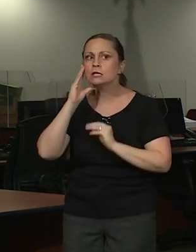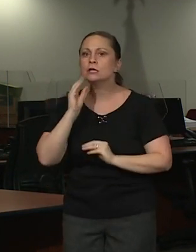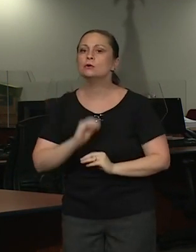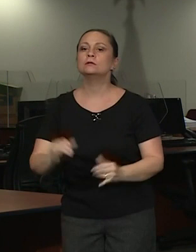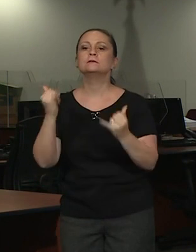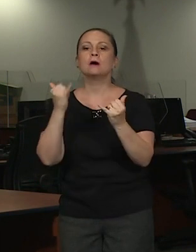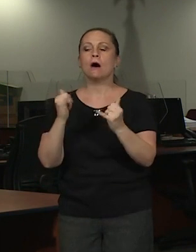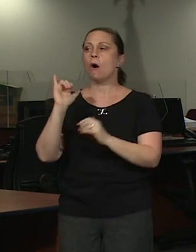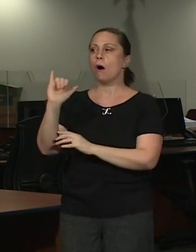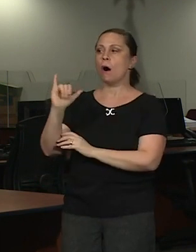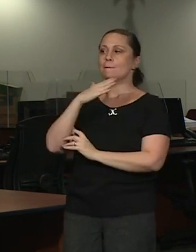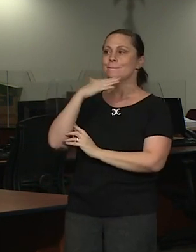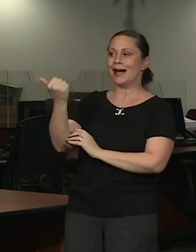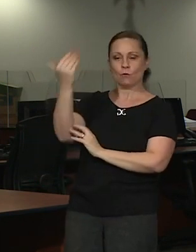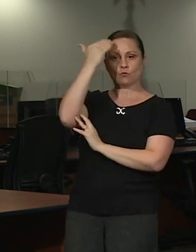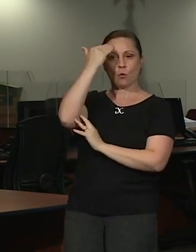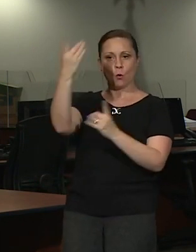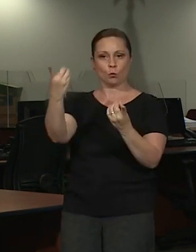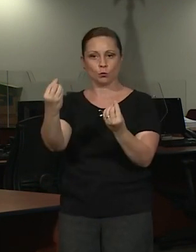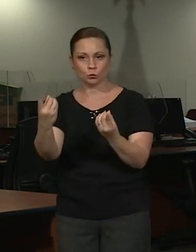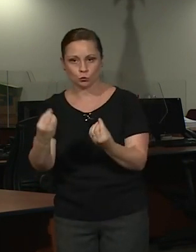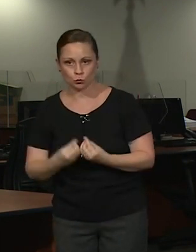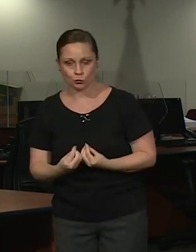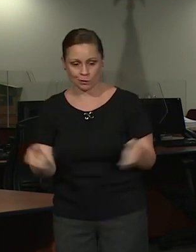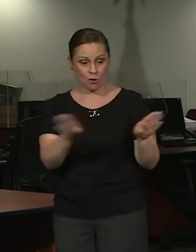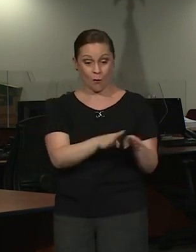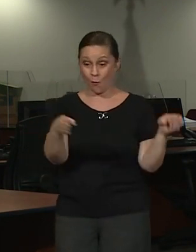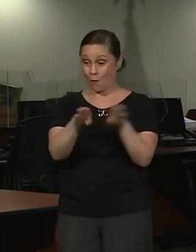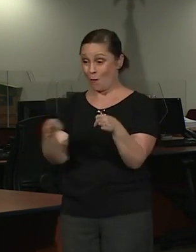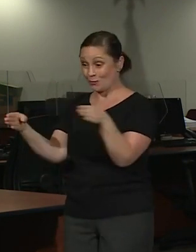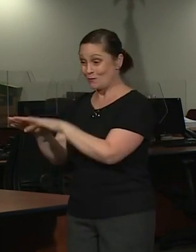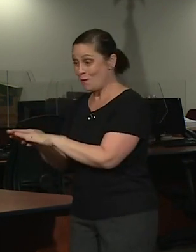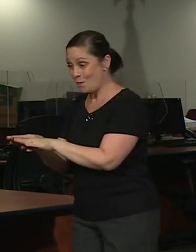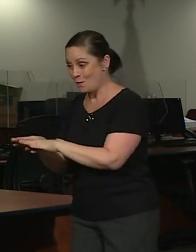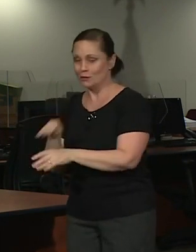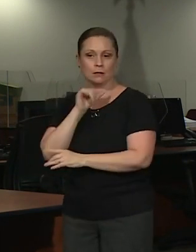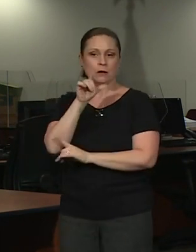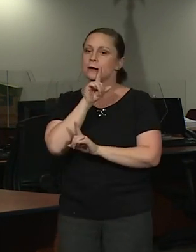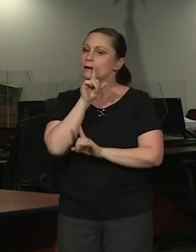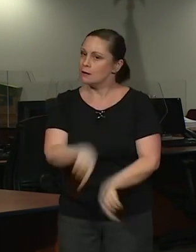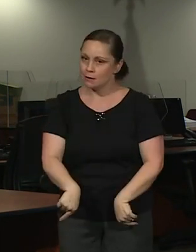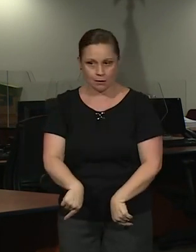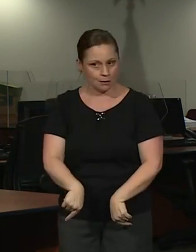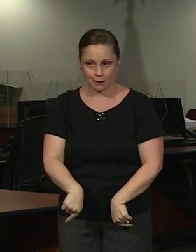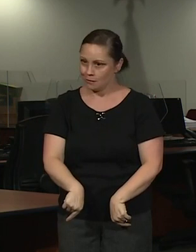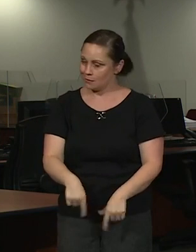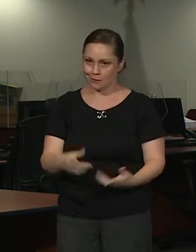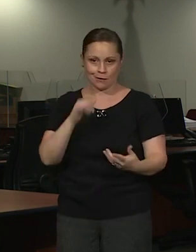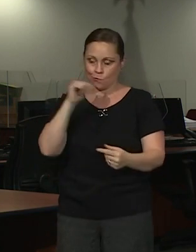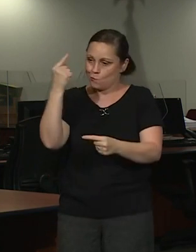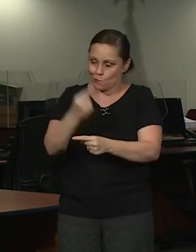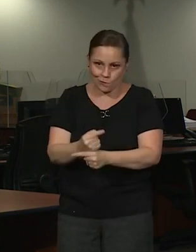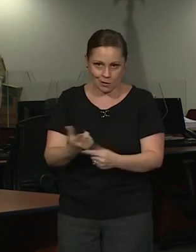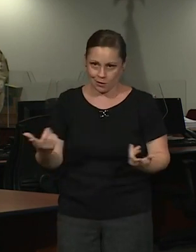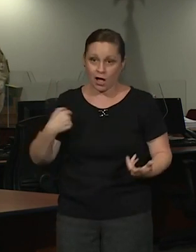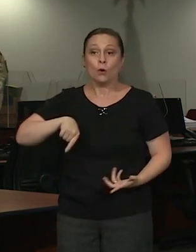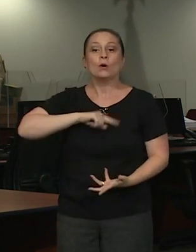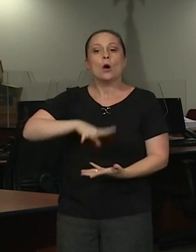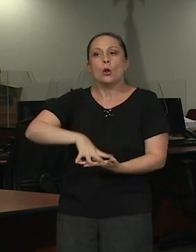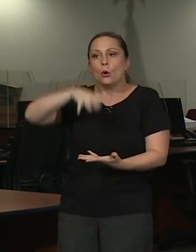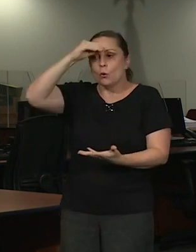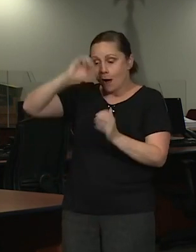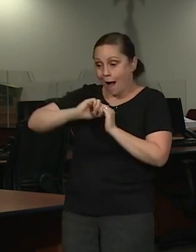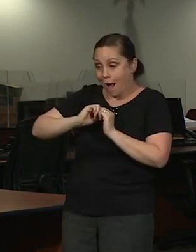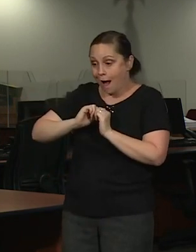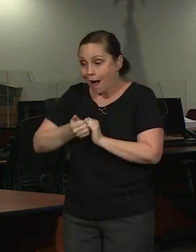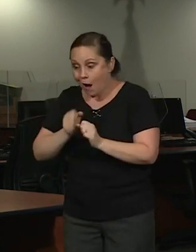do. Shutting things down is not the answer. We did that. We learned how the disease spreads.